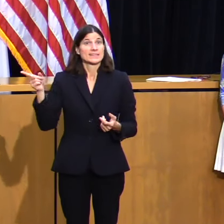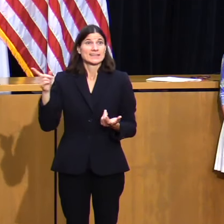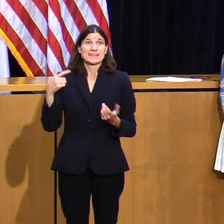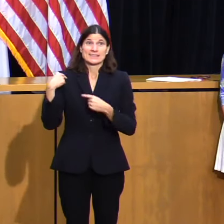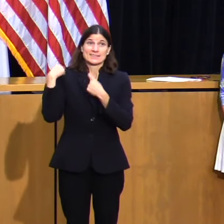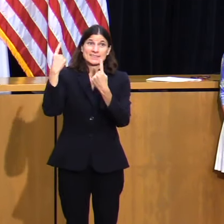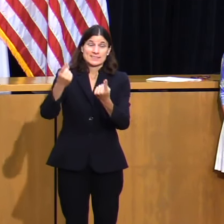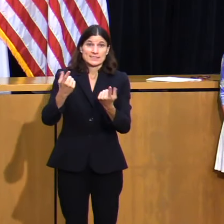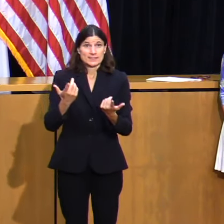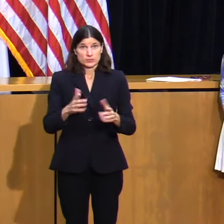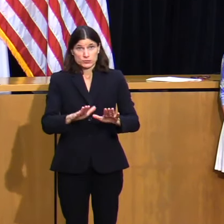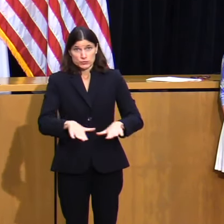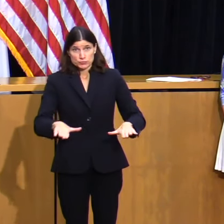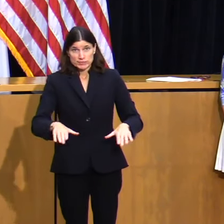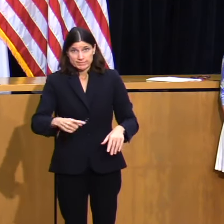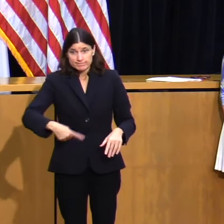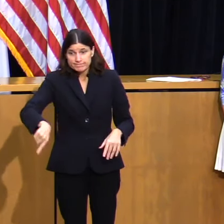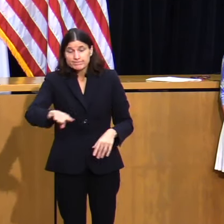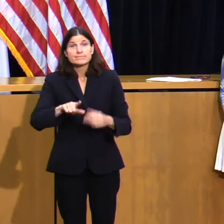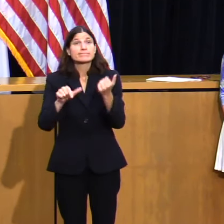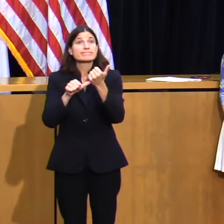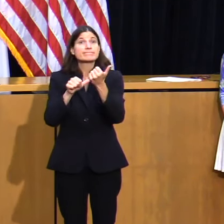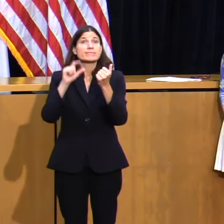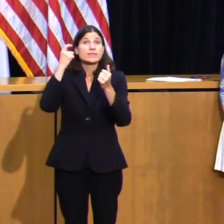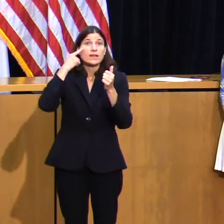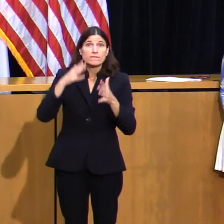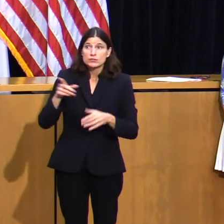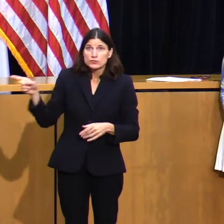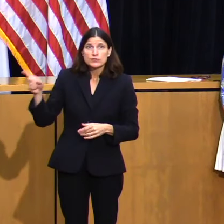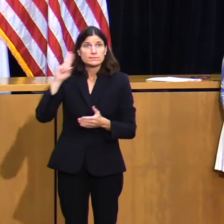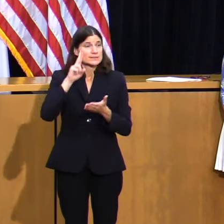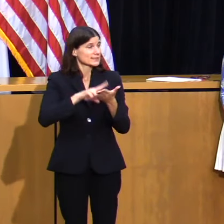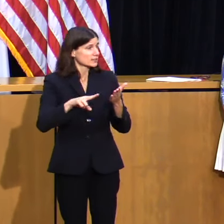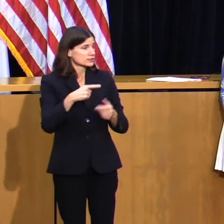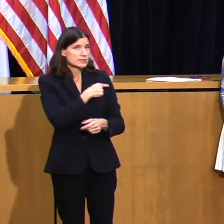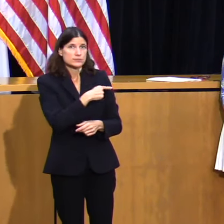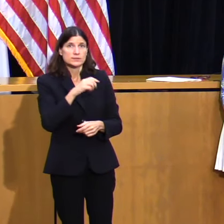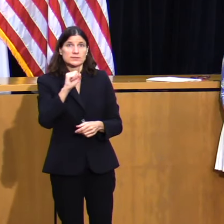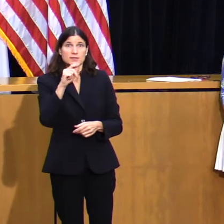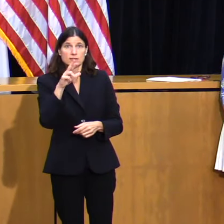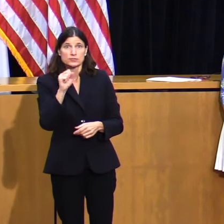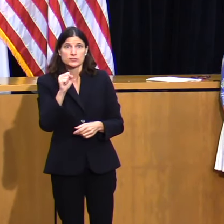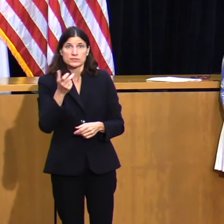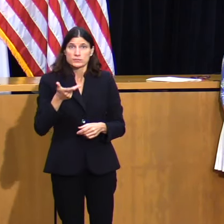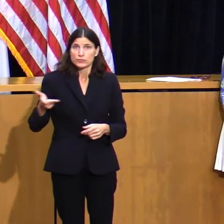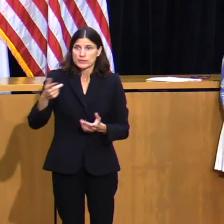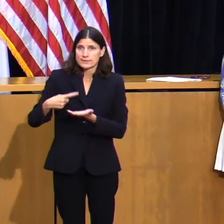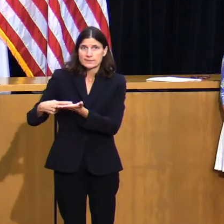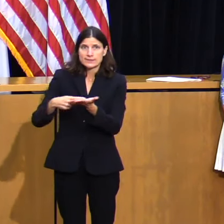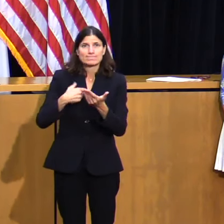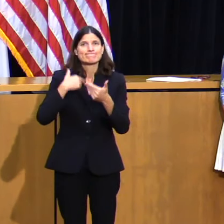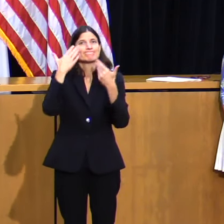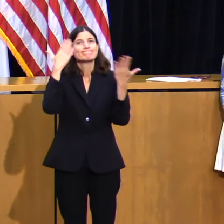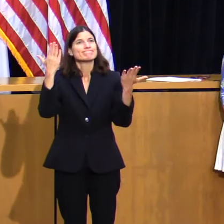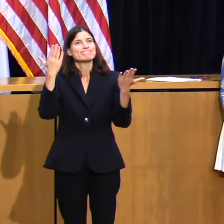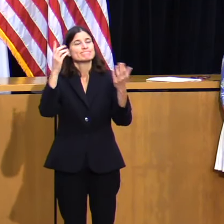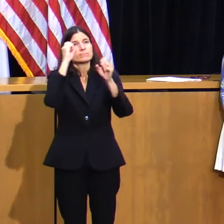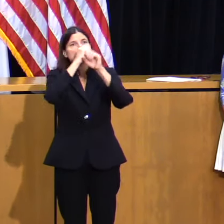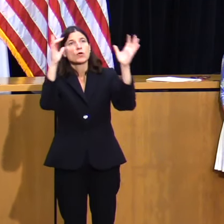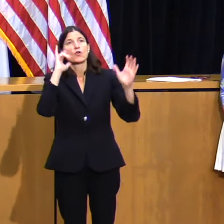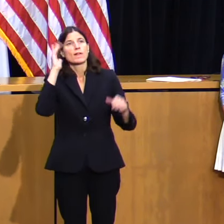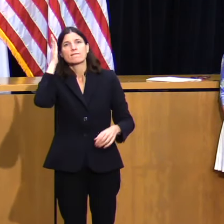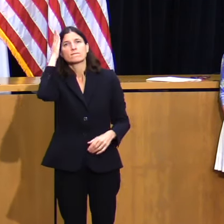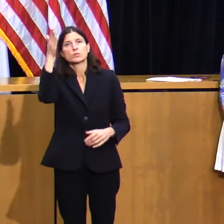the Secretary, is that the knowledge base around COVID is one that continues to evolve. And in some